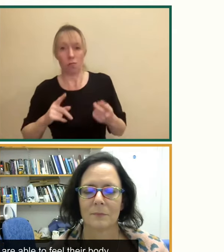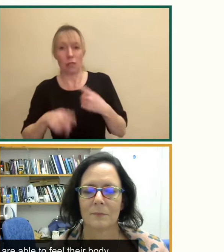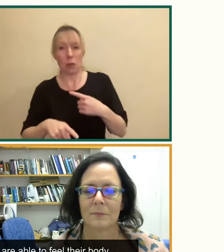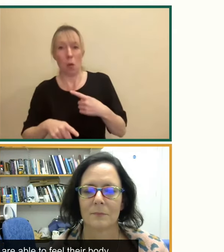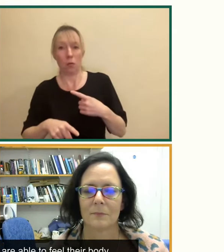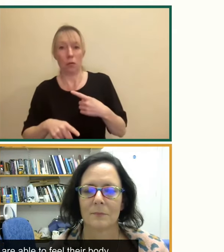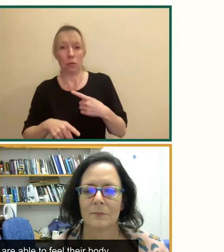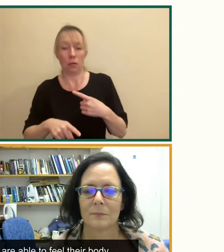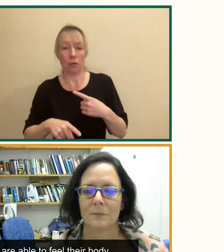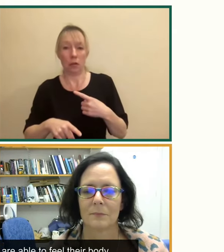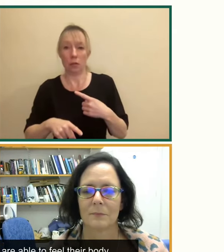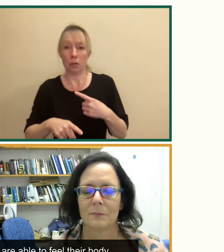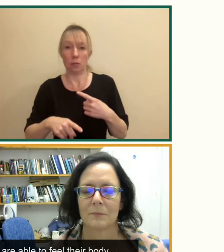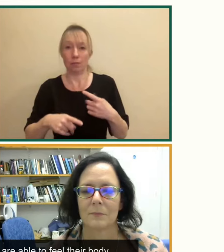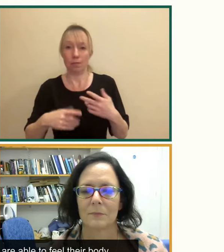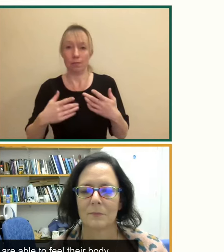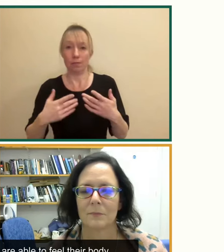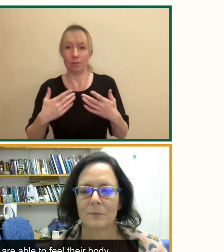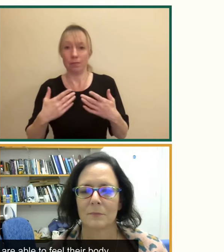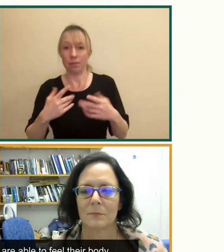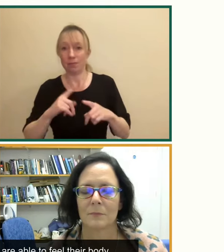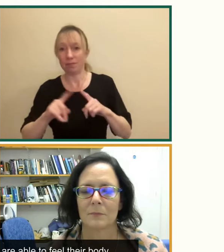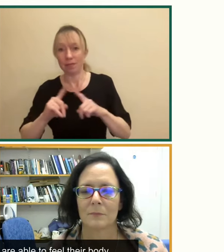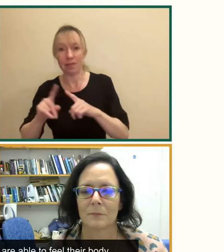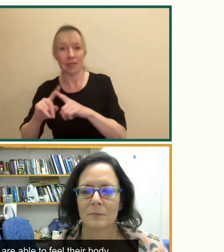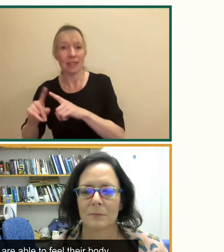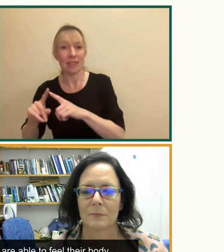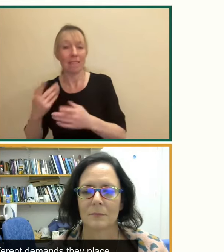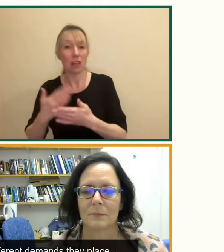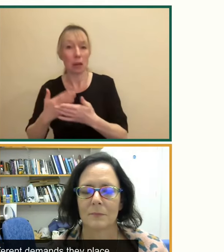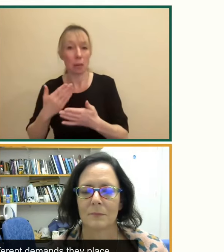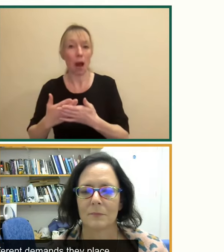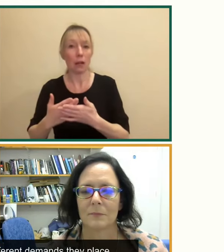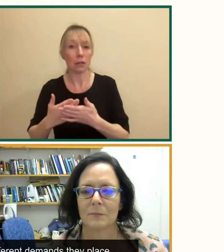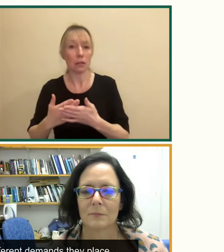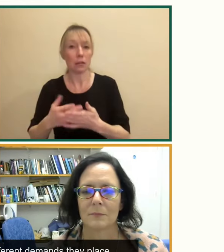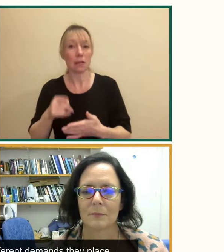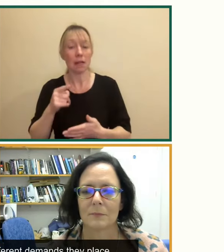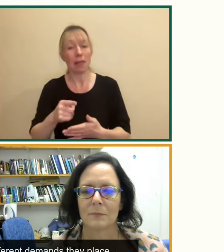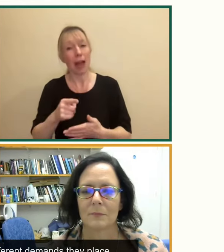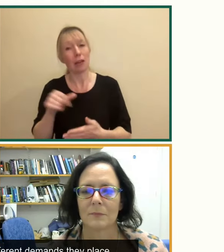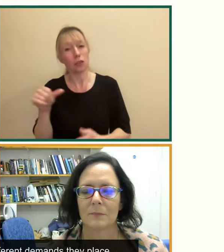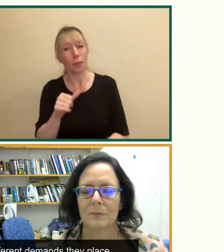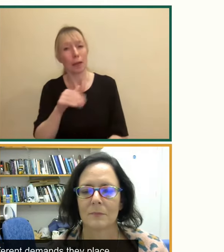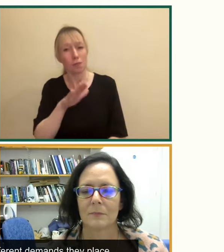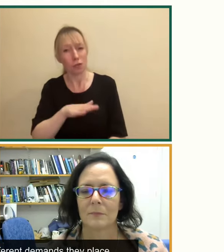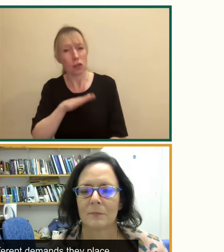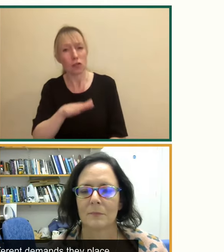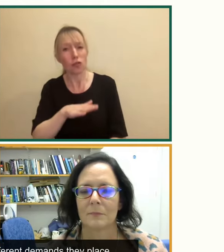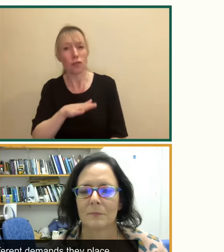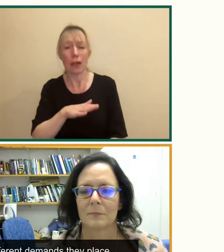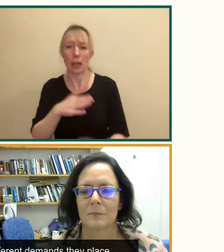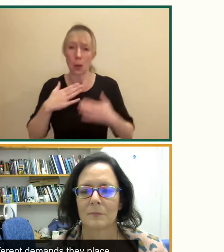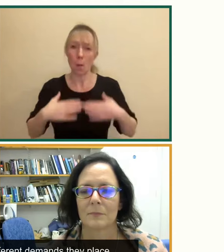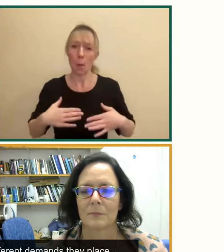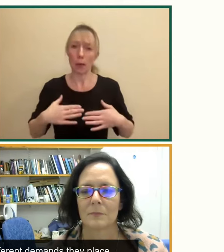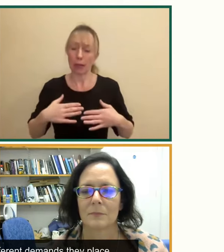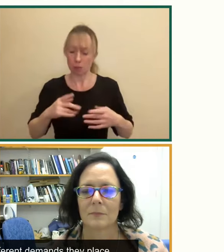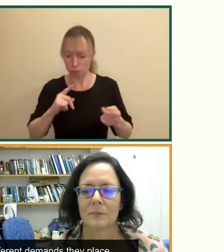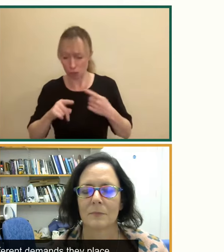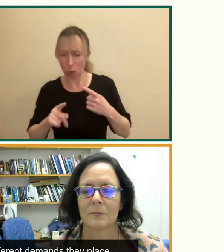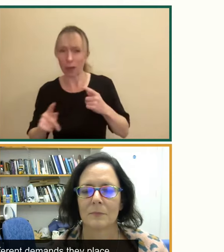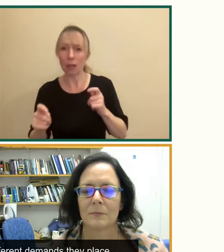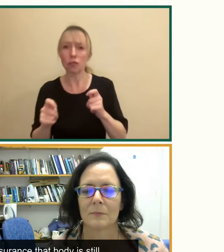reacting to the different demands they place upon it, then that in itself is a reassurance that their body is still responding and changing.